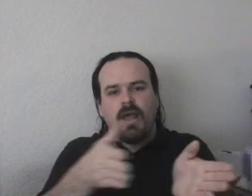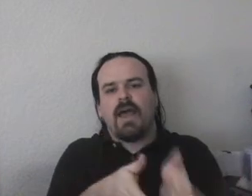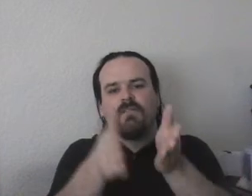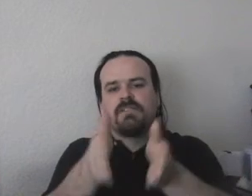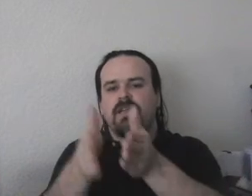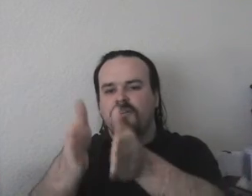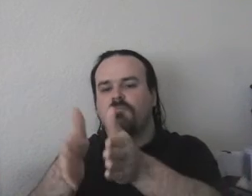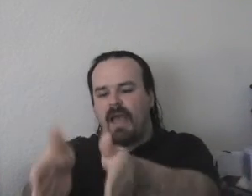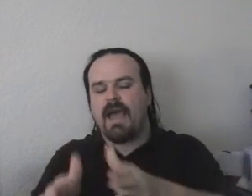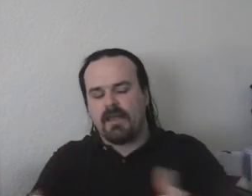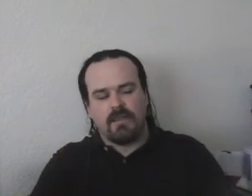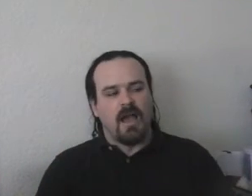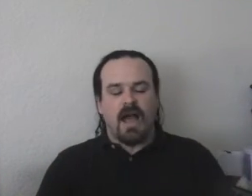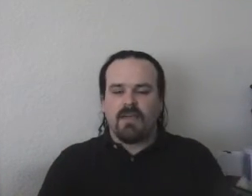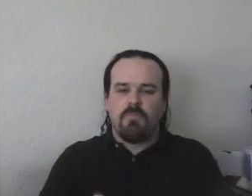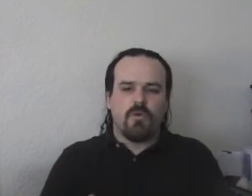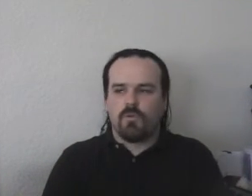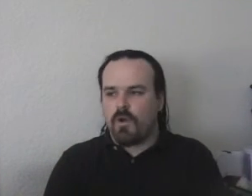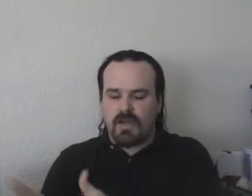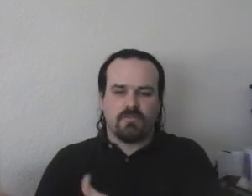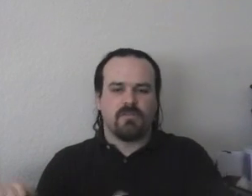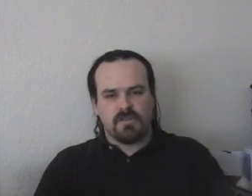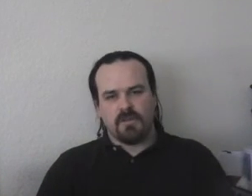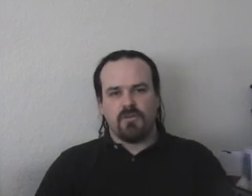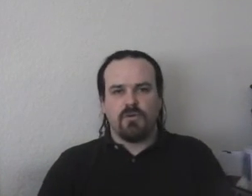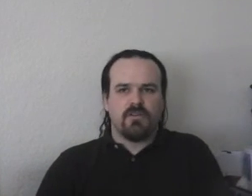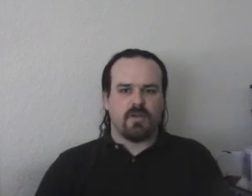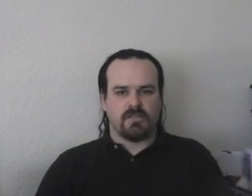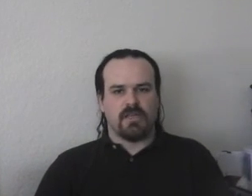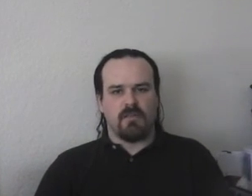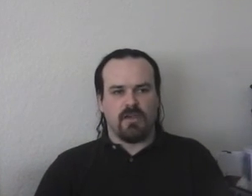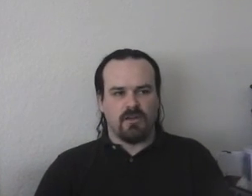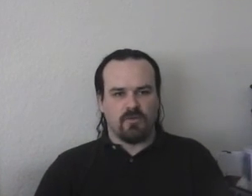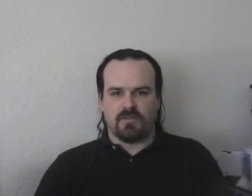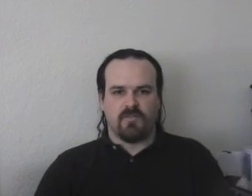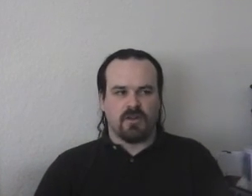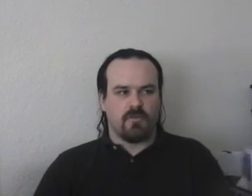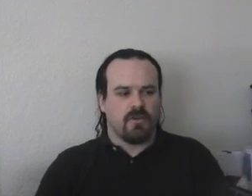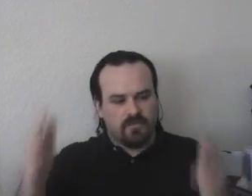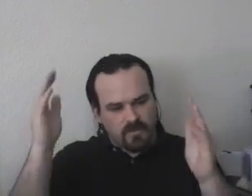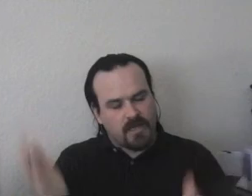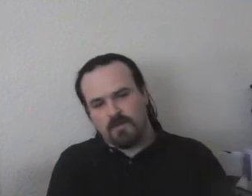have a set path. I get bored with work and have to do something new and interesting to keep me interested for a couple years